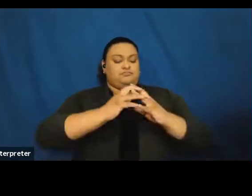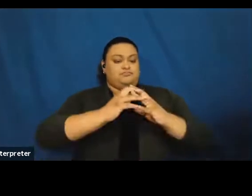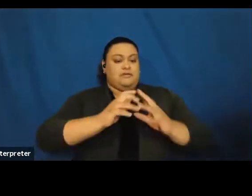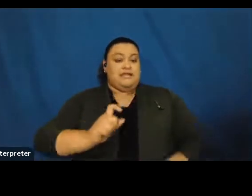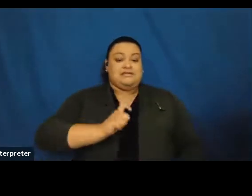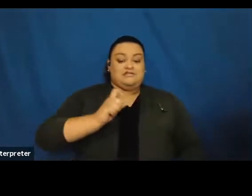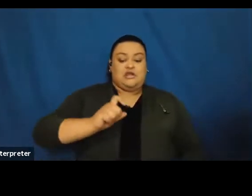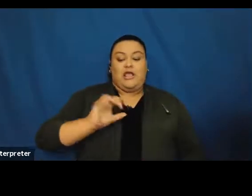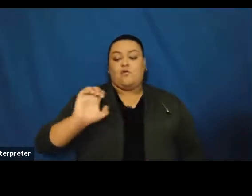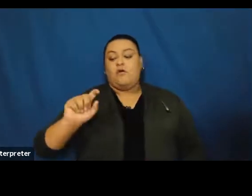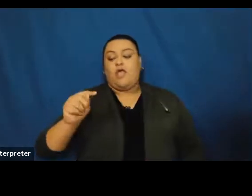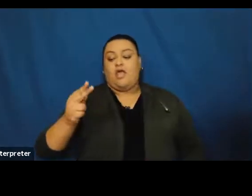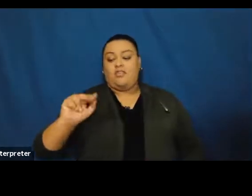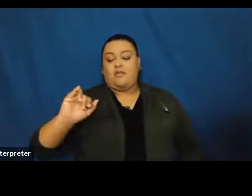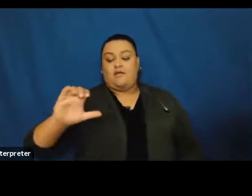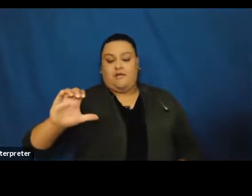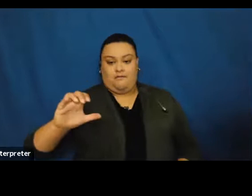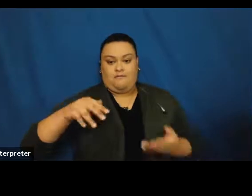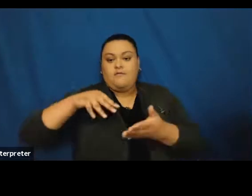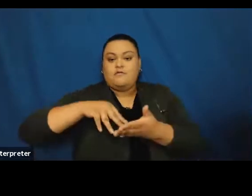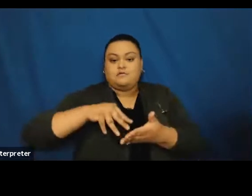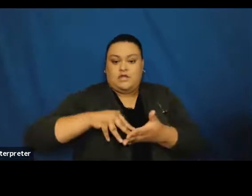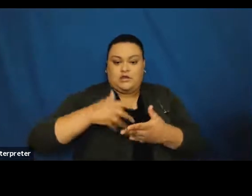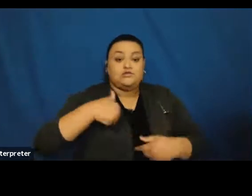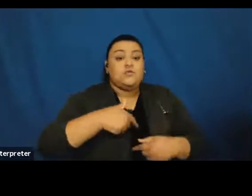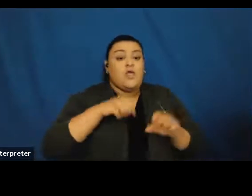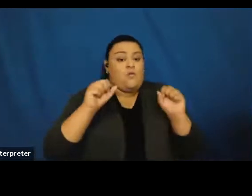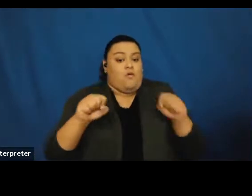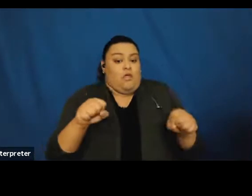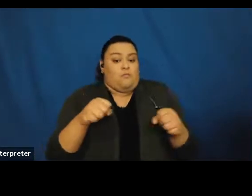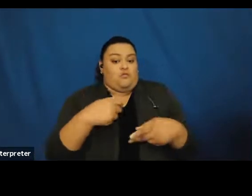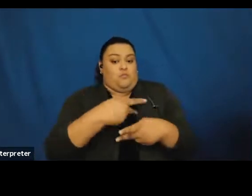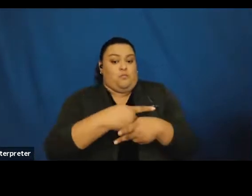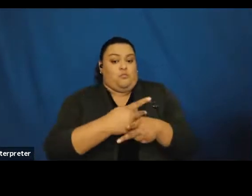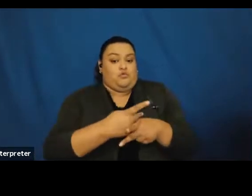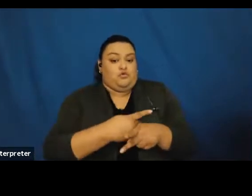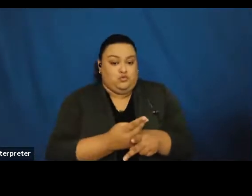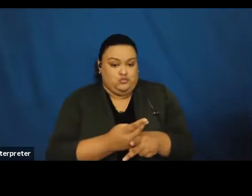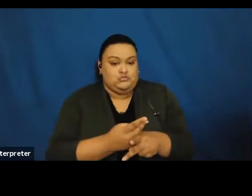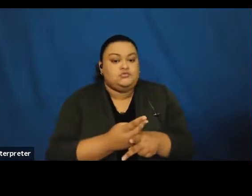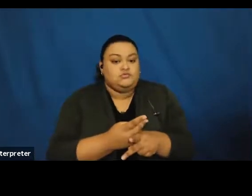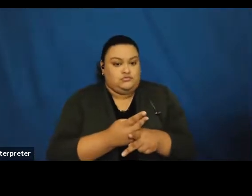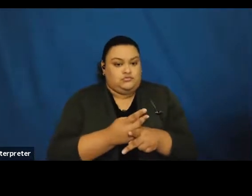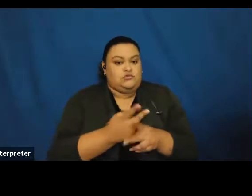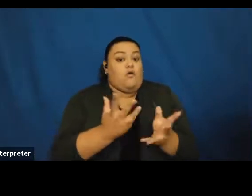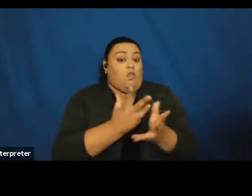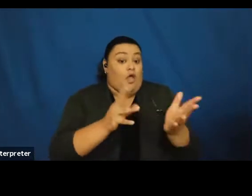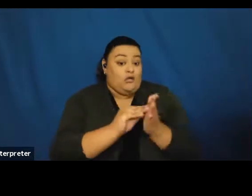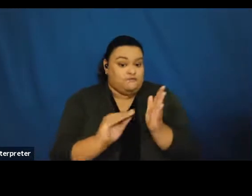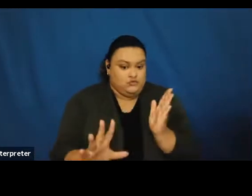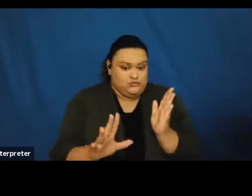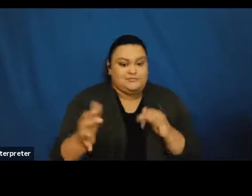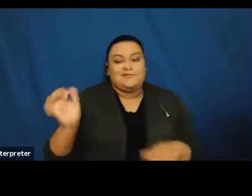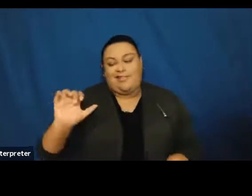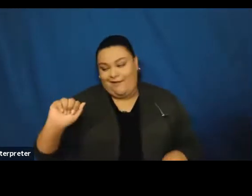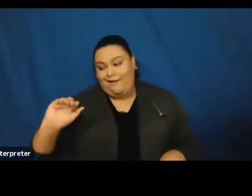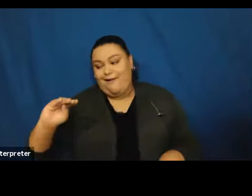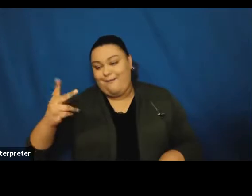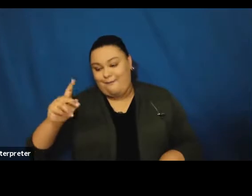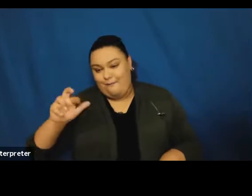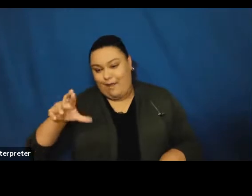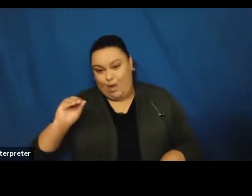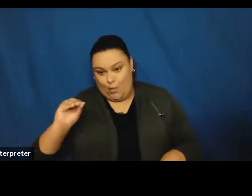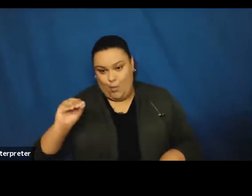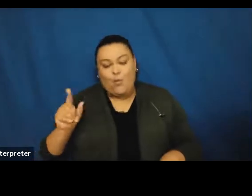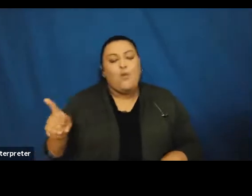we were collectively able to produce a whole bunch of students, like Amparo, for example, and who have